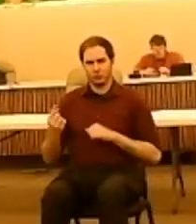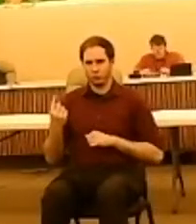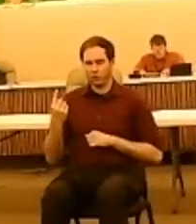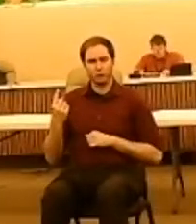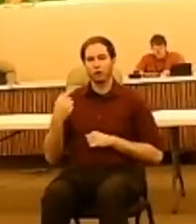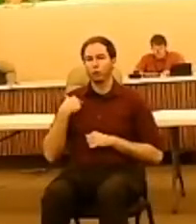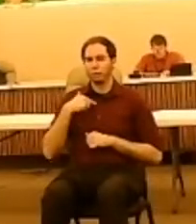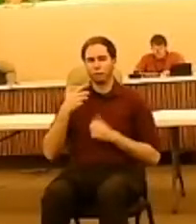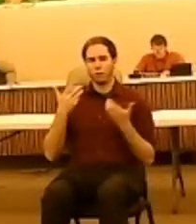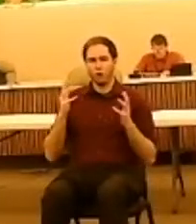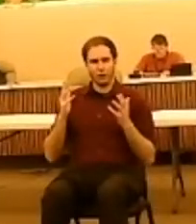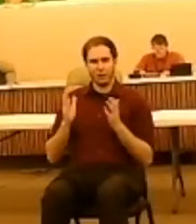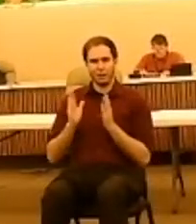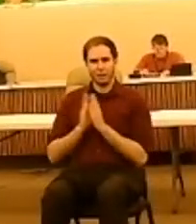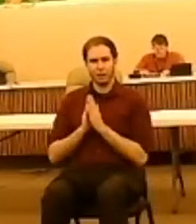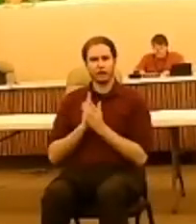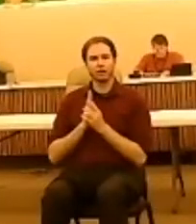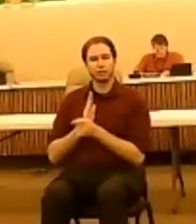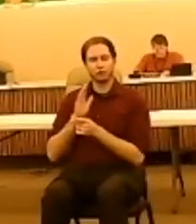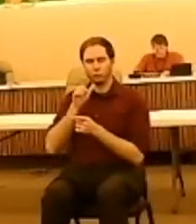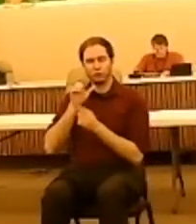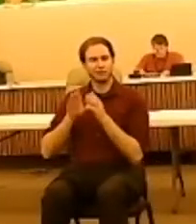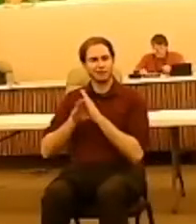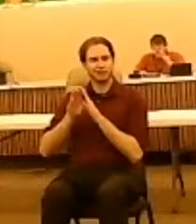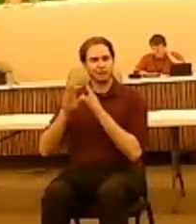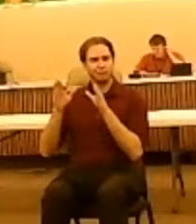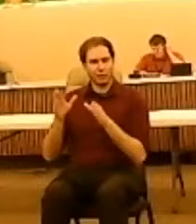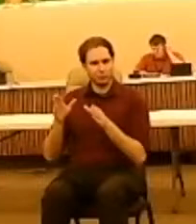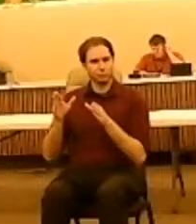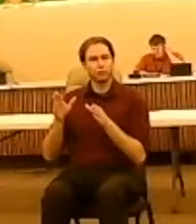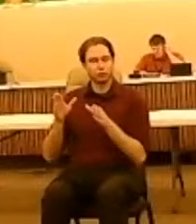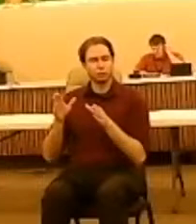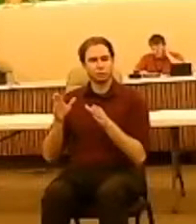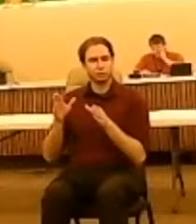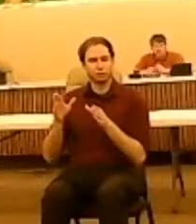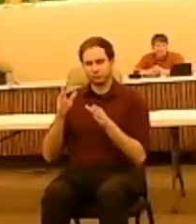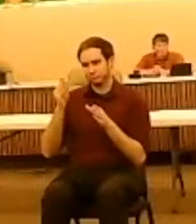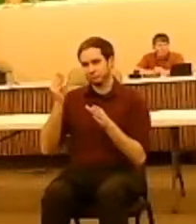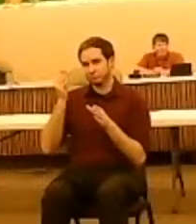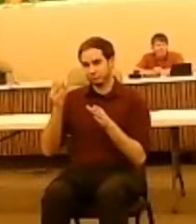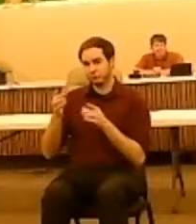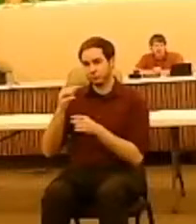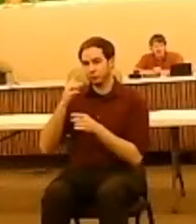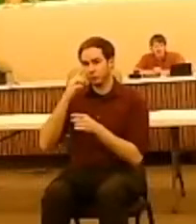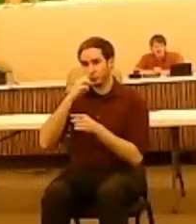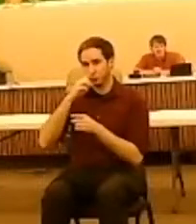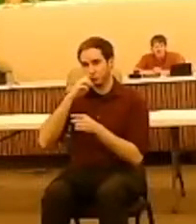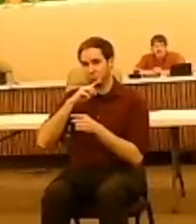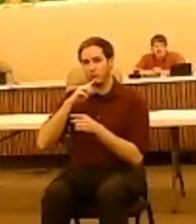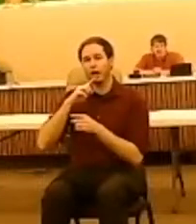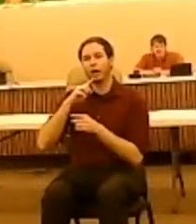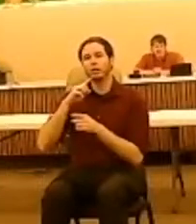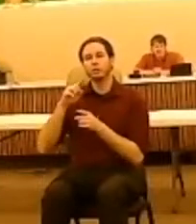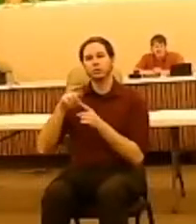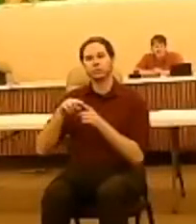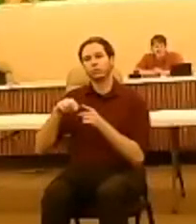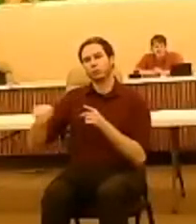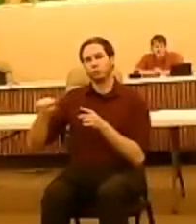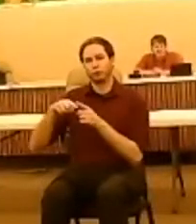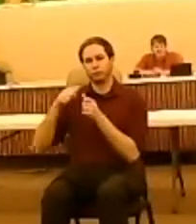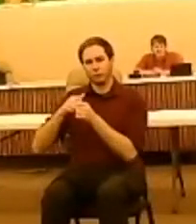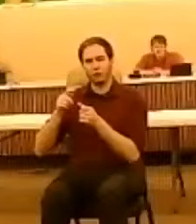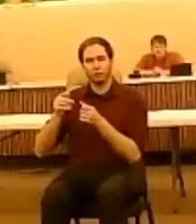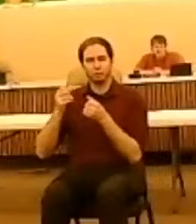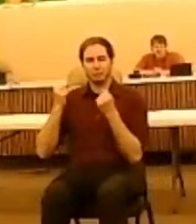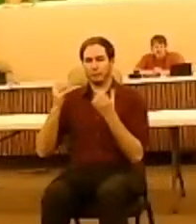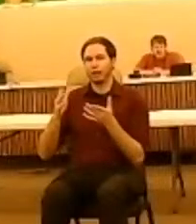we've asked the developer to fold back in a number of the public comments that they've